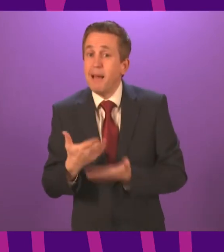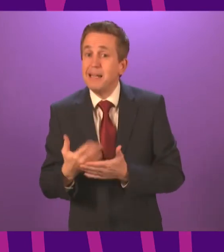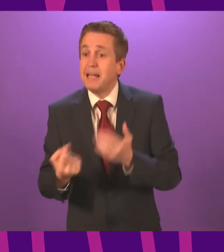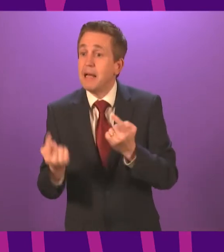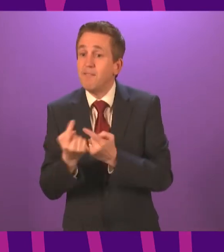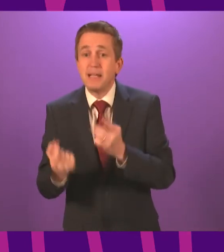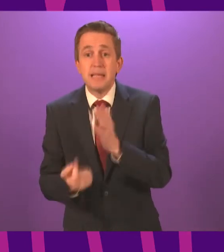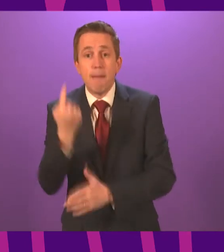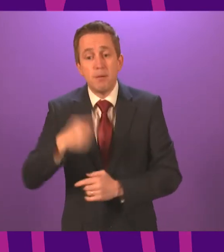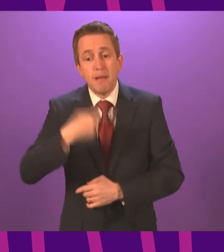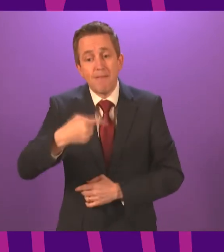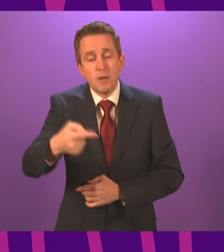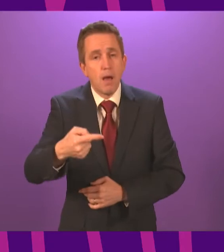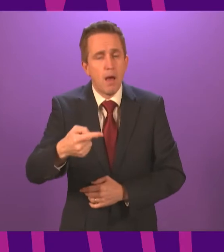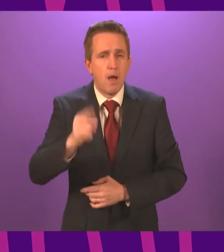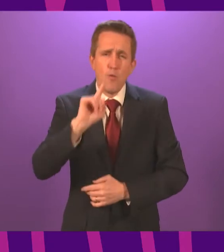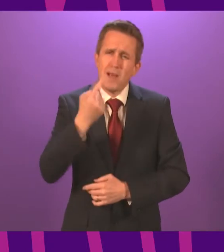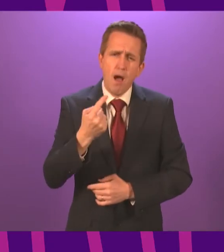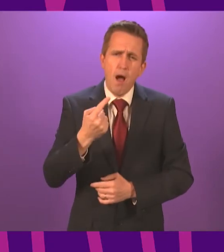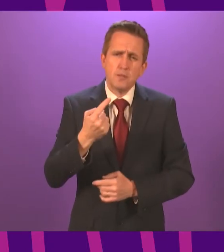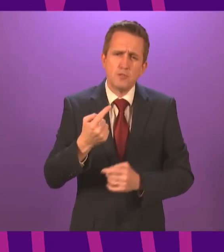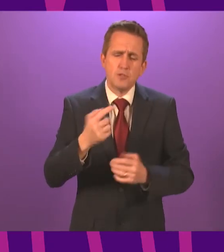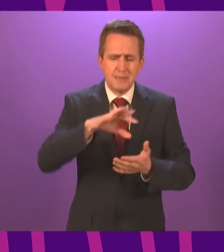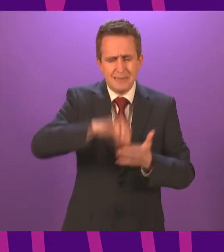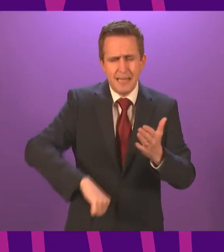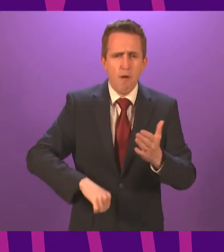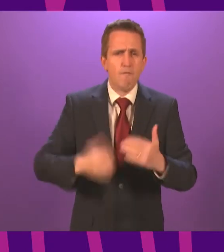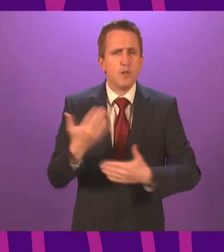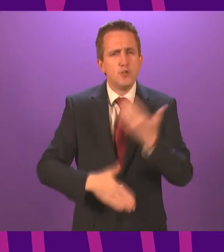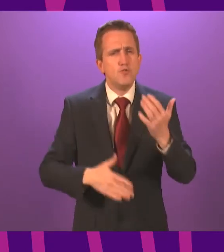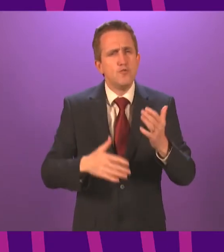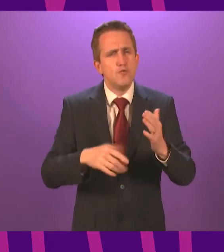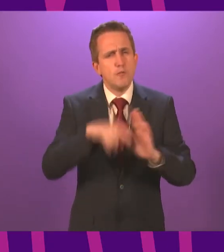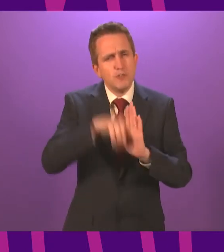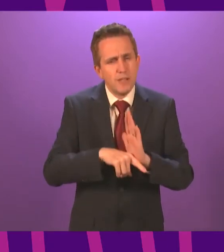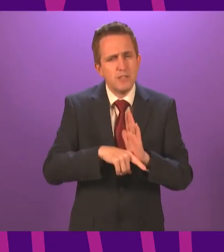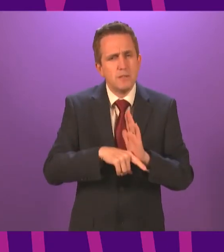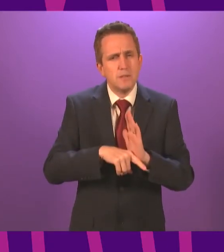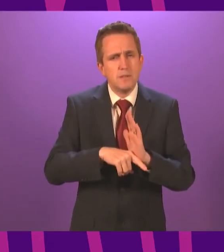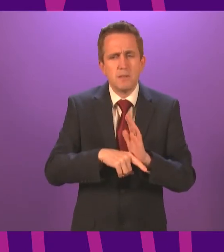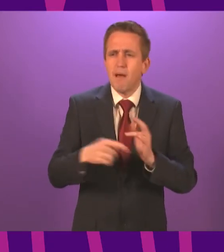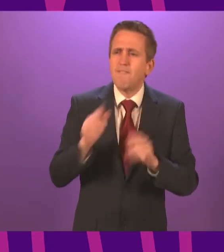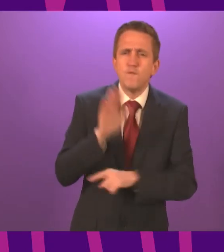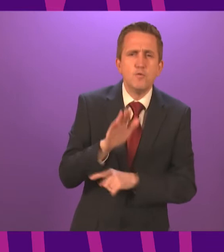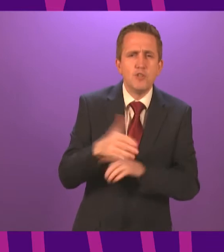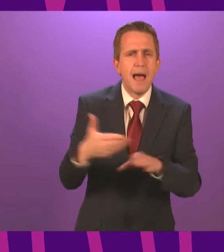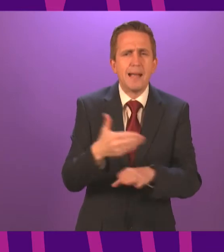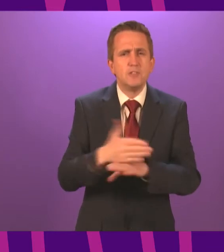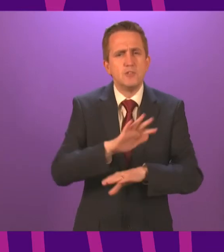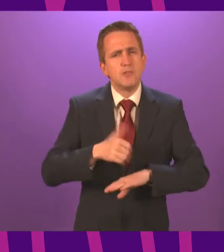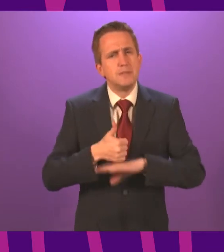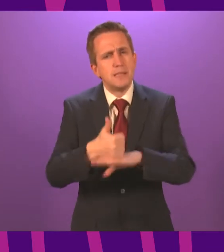those measures have been put in place. We can't retrospectively remove the new restrictions if subsequent actions are not put in place by